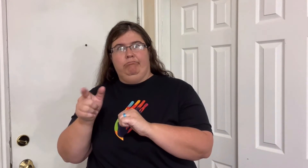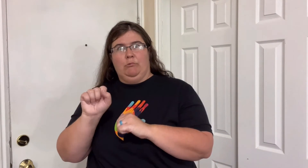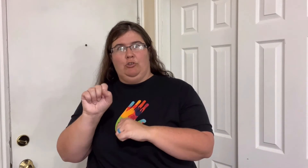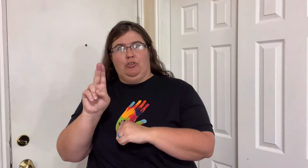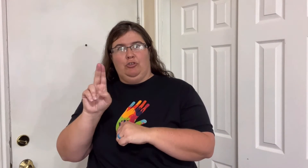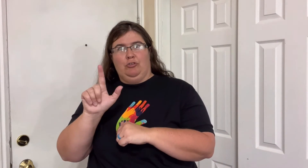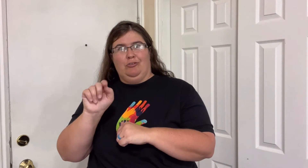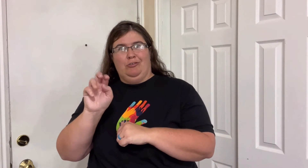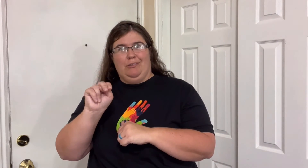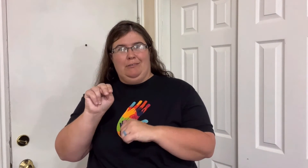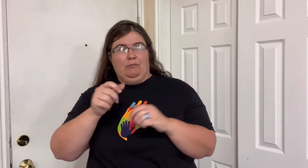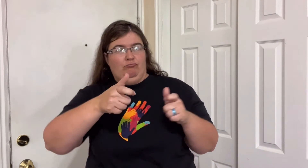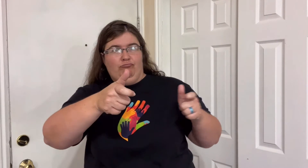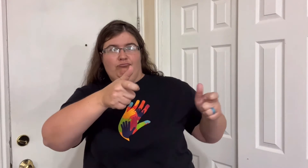Sultan.